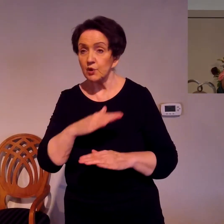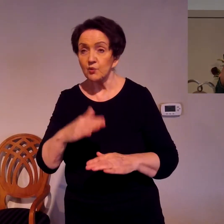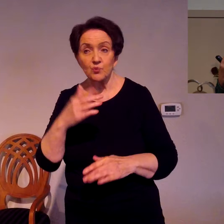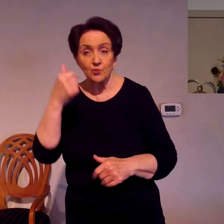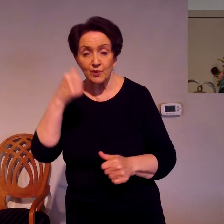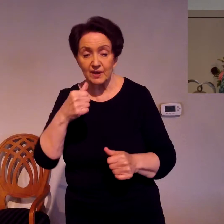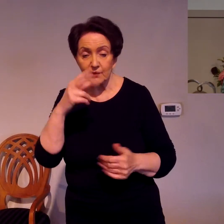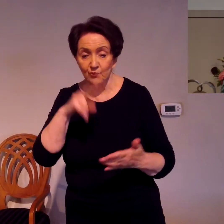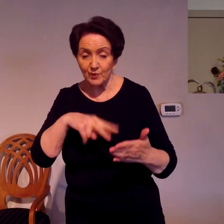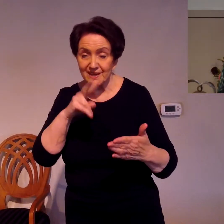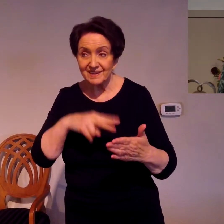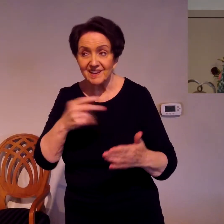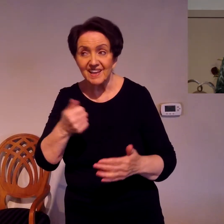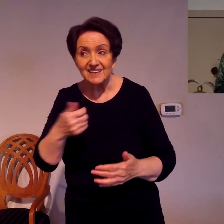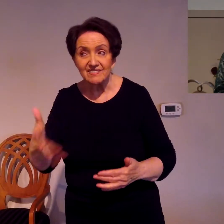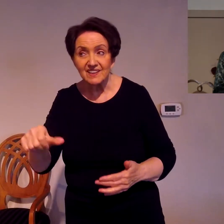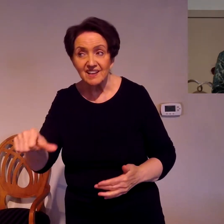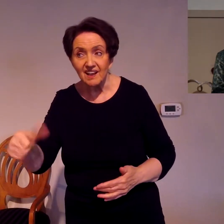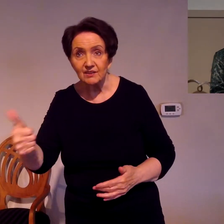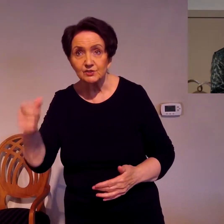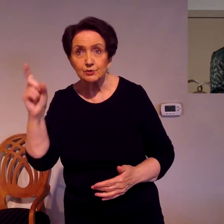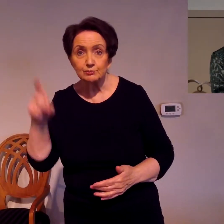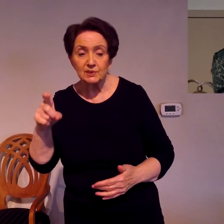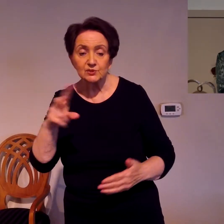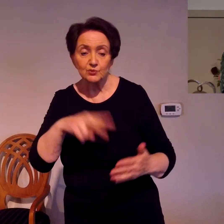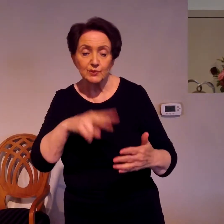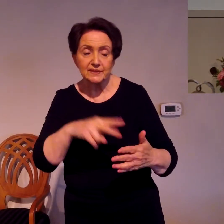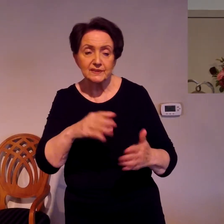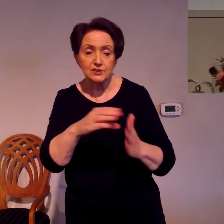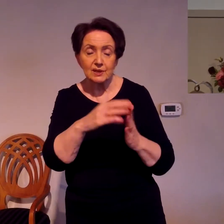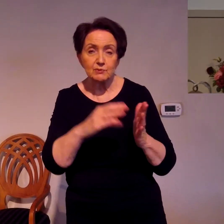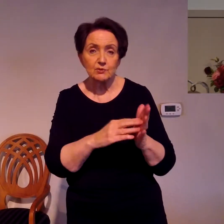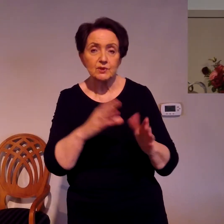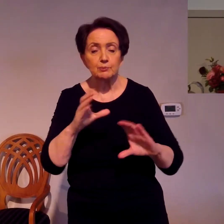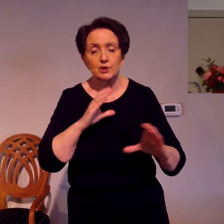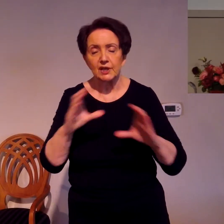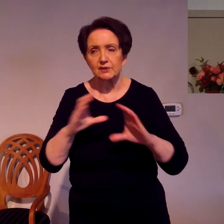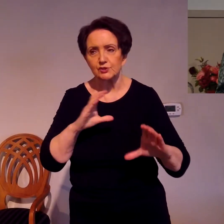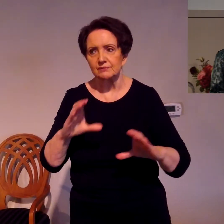anything else, you must read this chapter on communication in